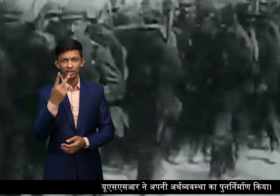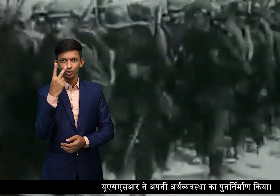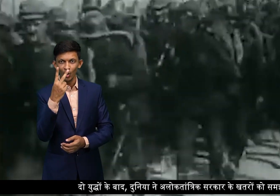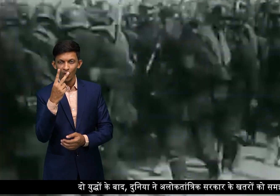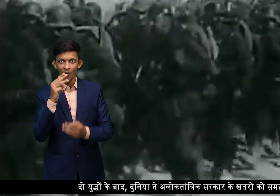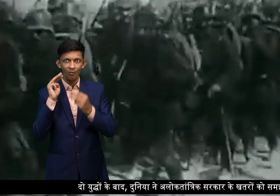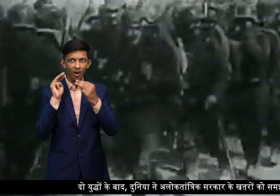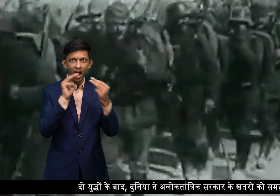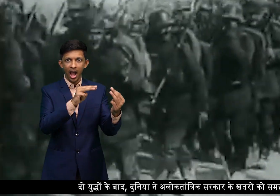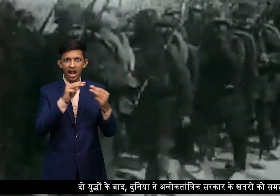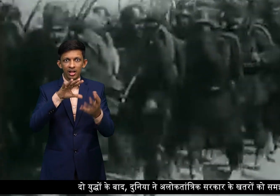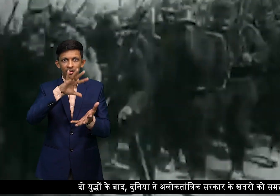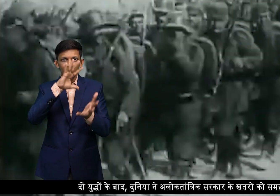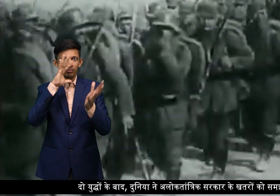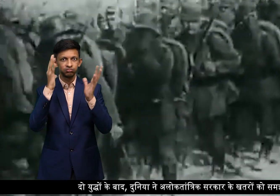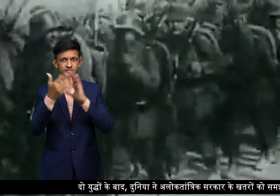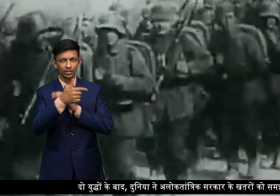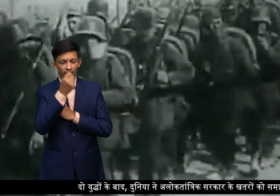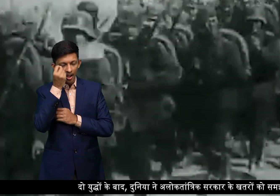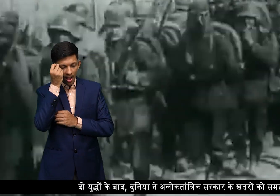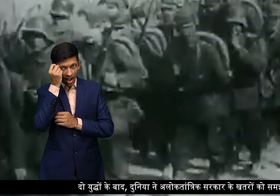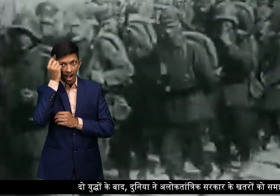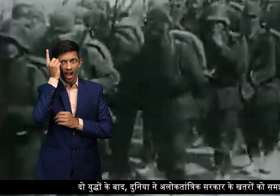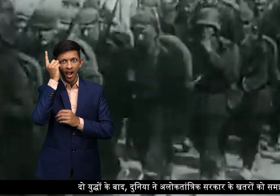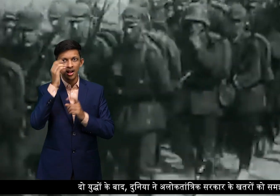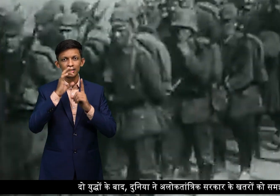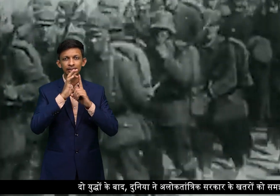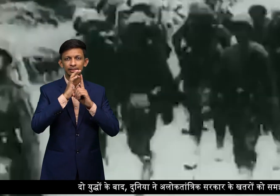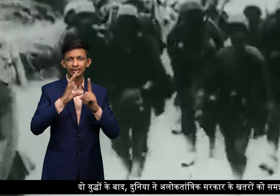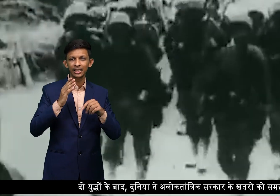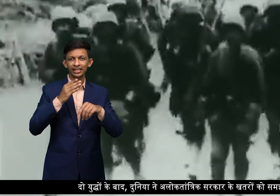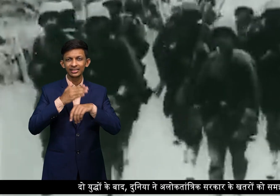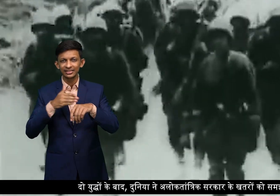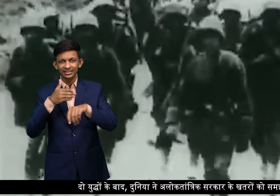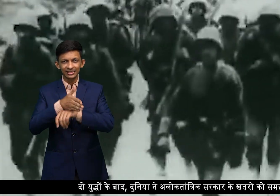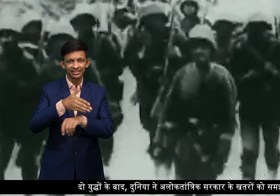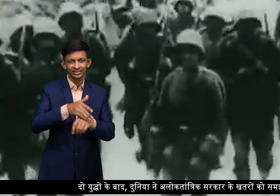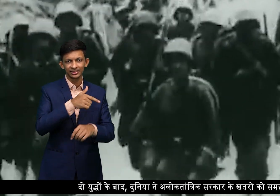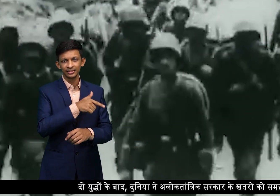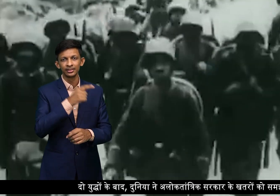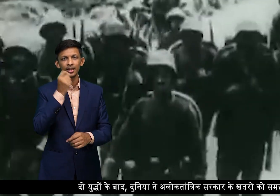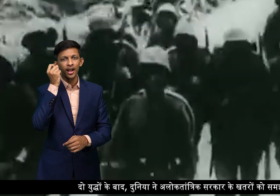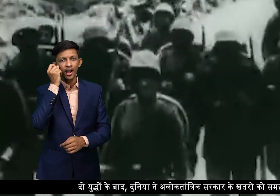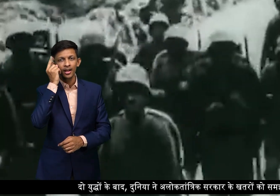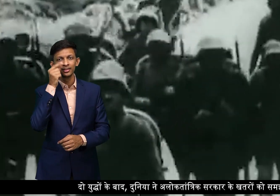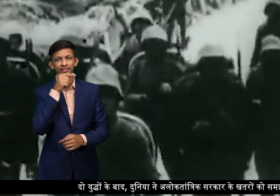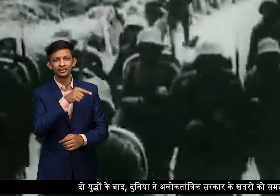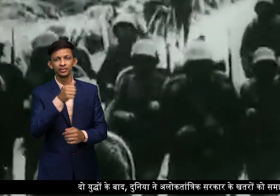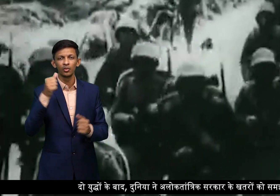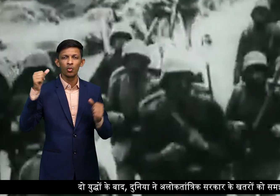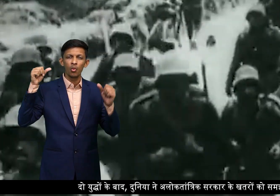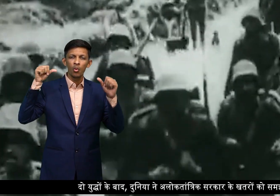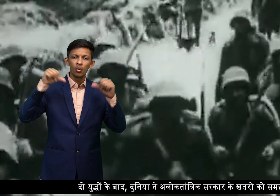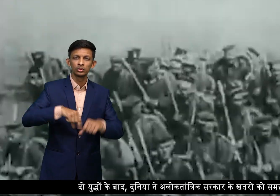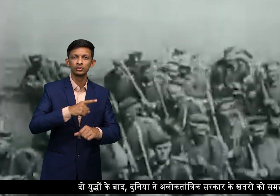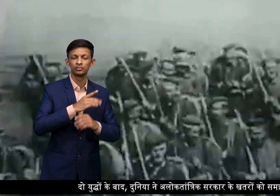After the two wars, the world understood the dangers of undemocratic